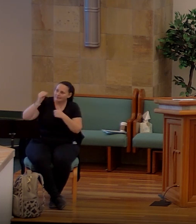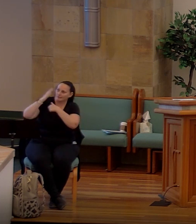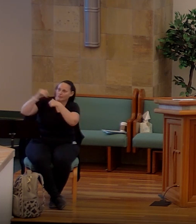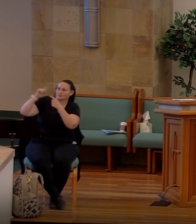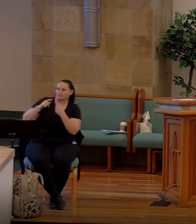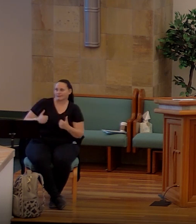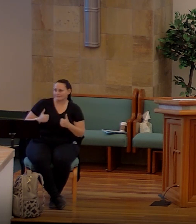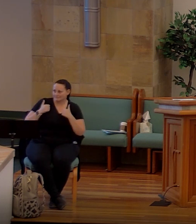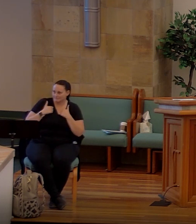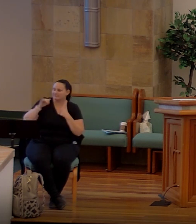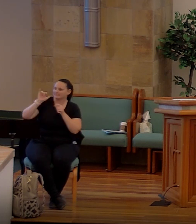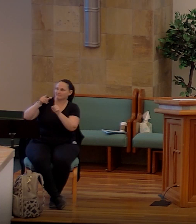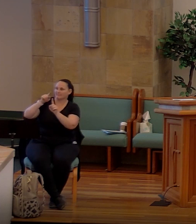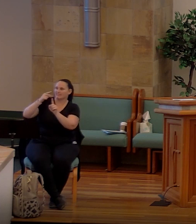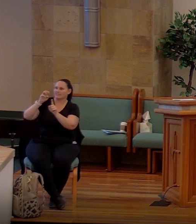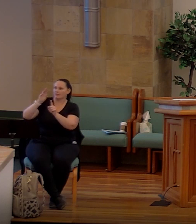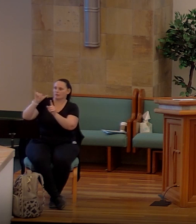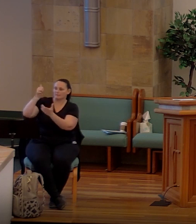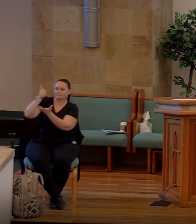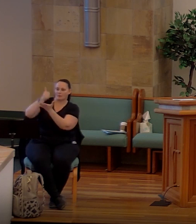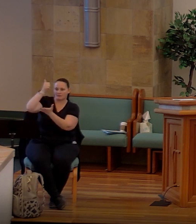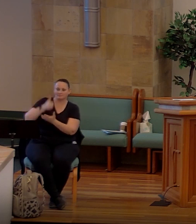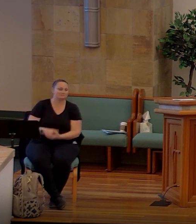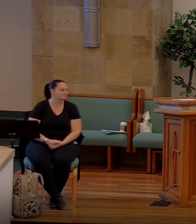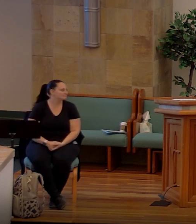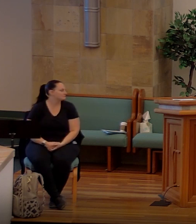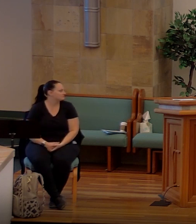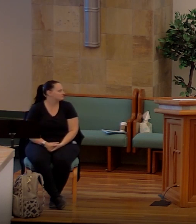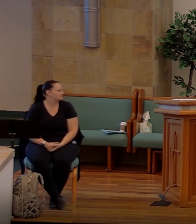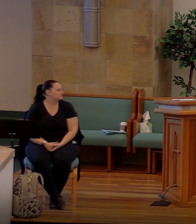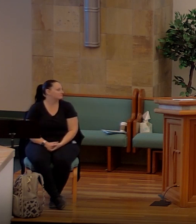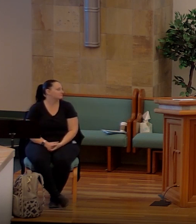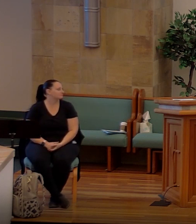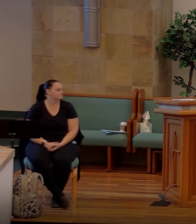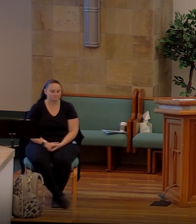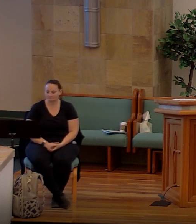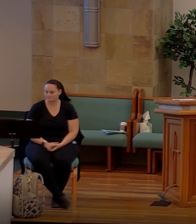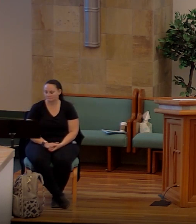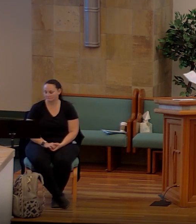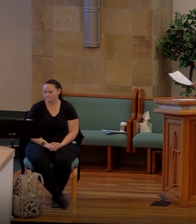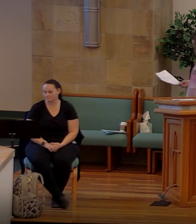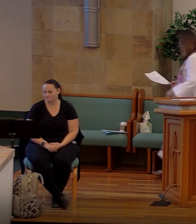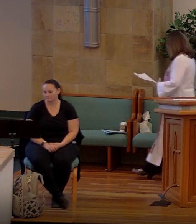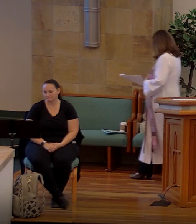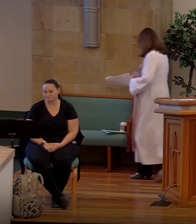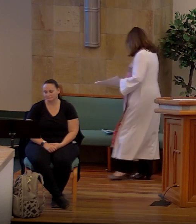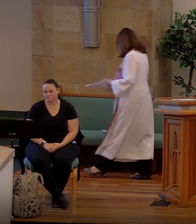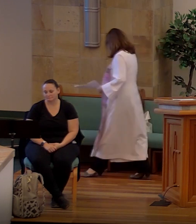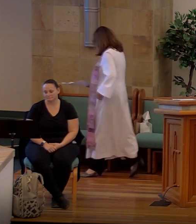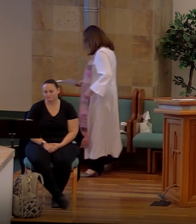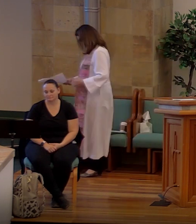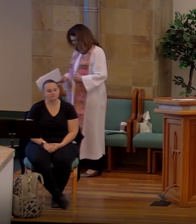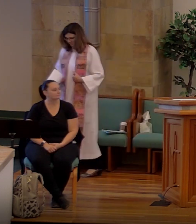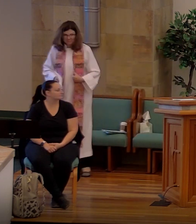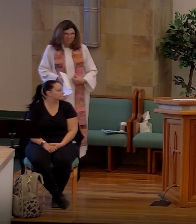Let us pray. Holy God, you have poured your grace within us. We give you thanks for this blessing of the table, your